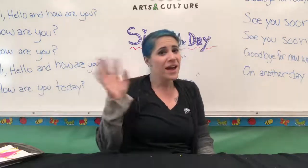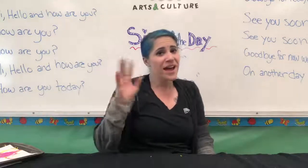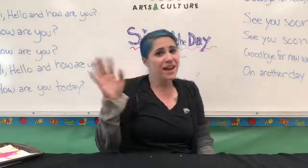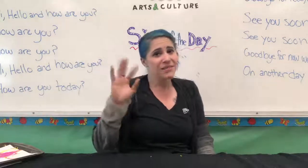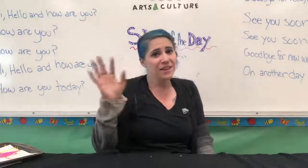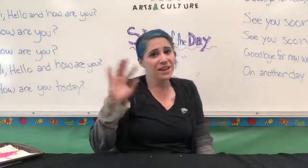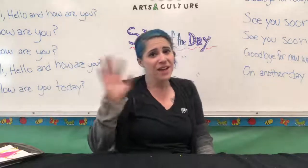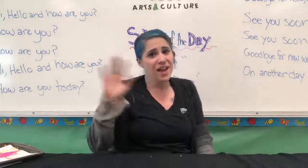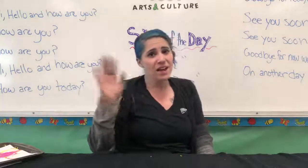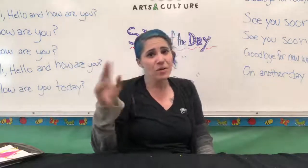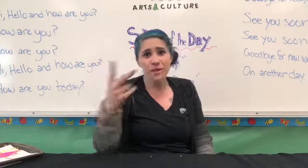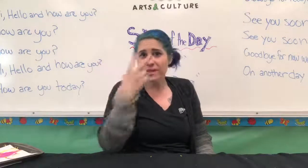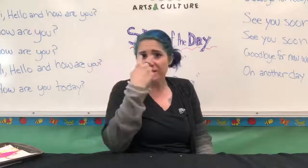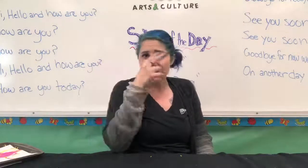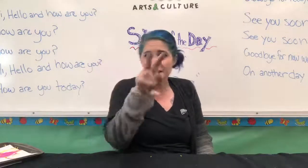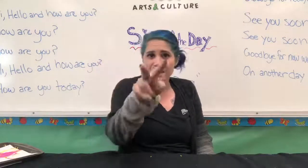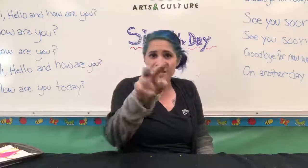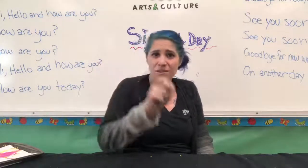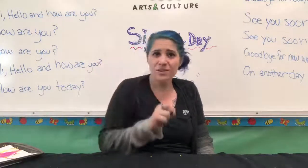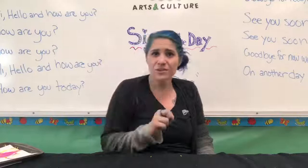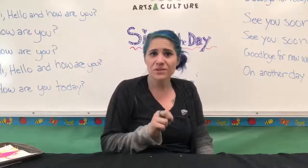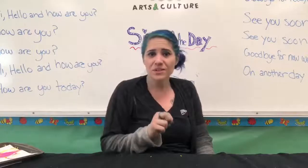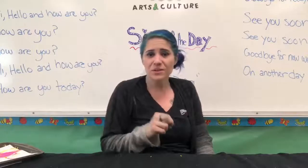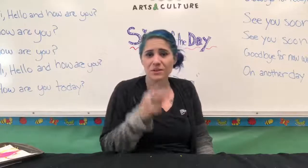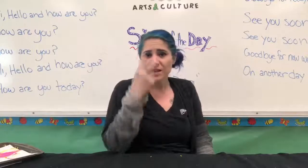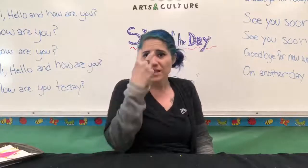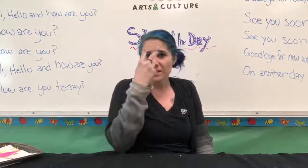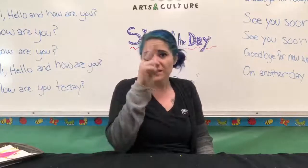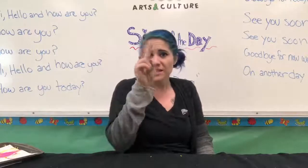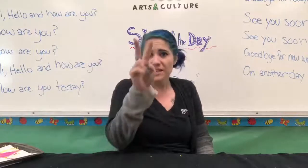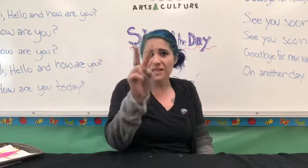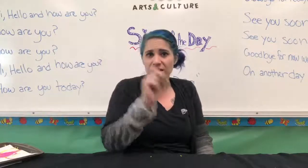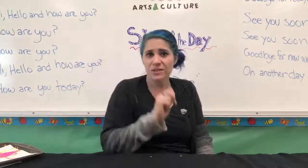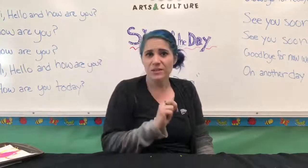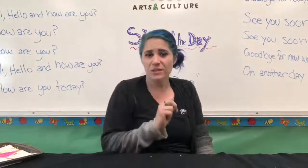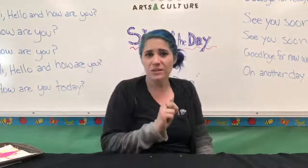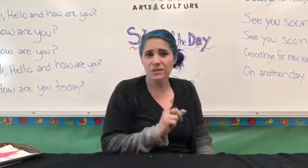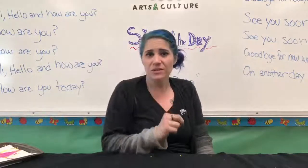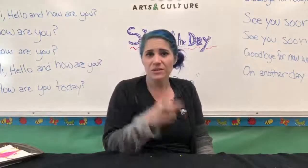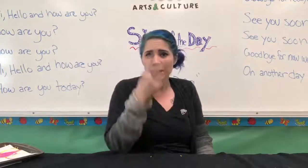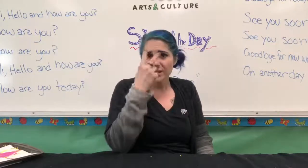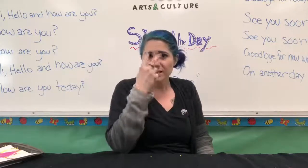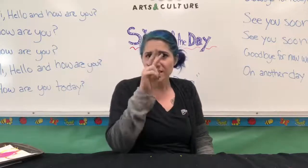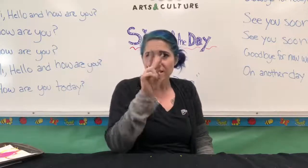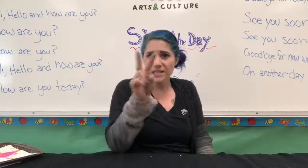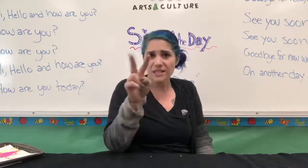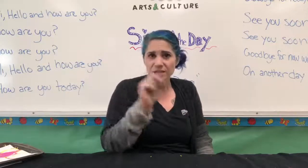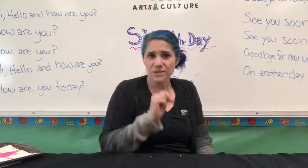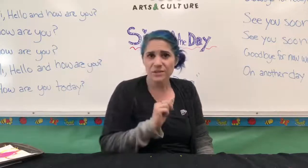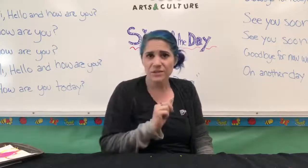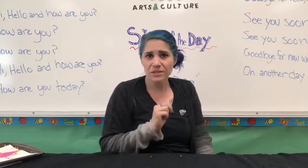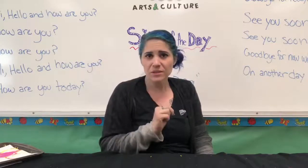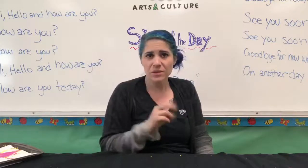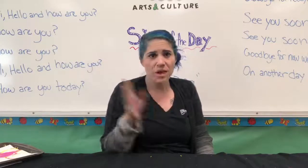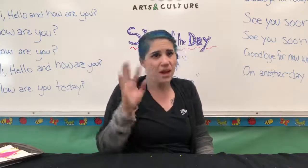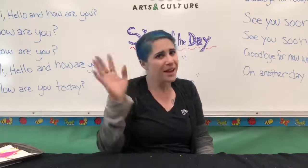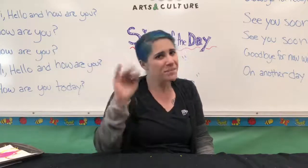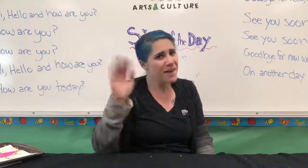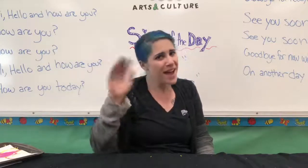Goodbye for now, we'll see you soon, see you soon, see you soon.